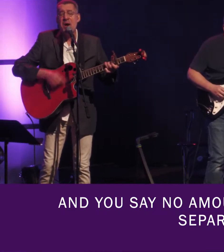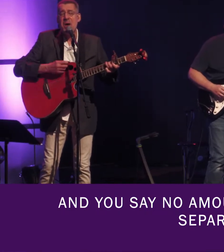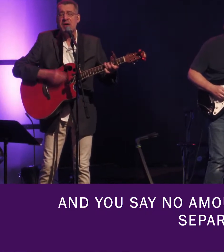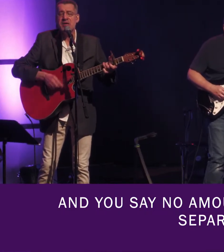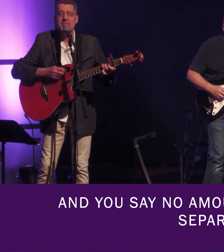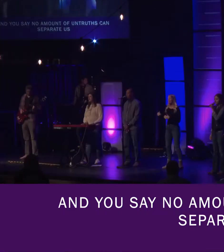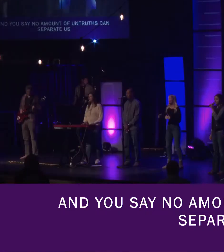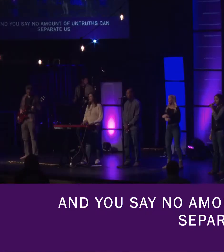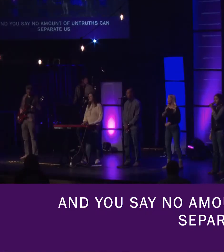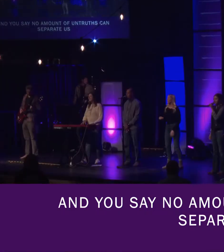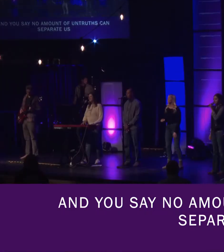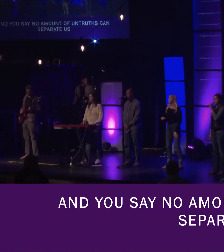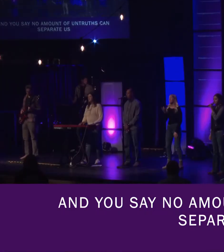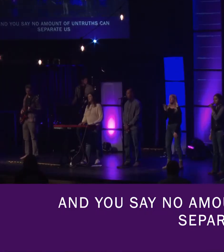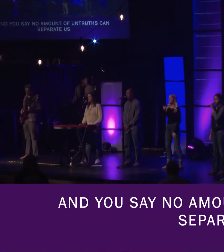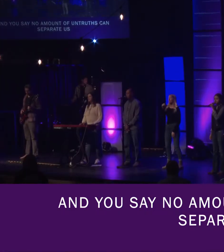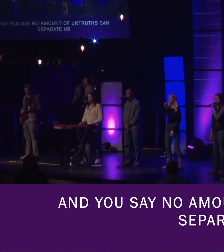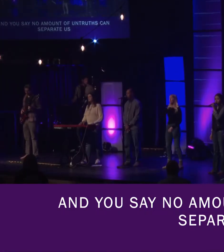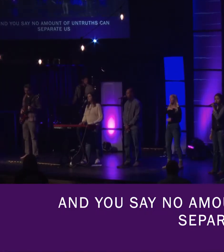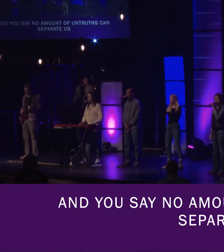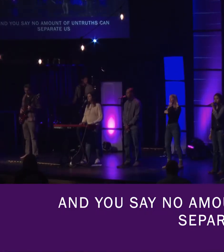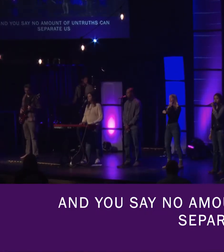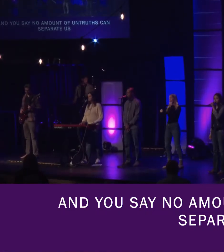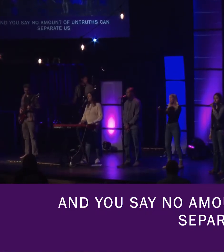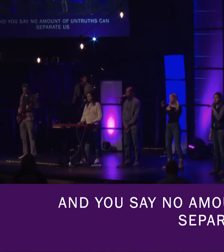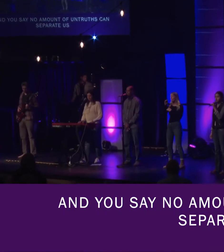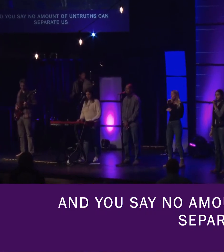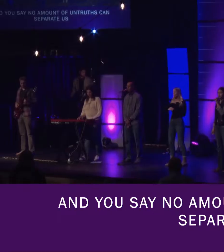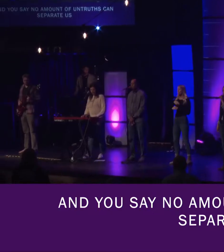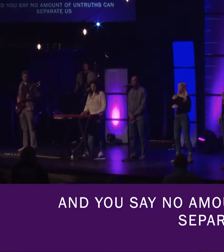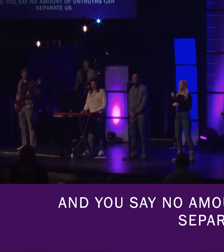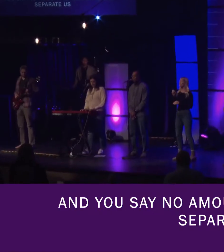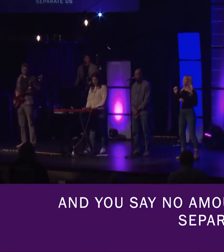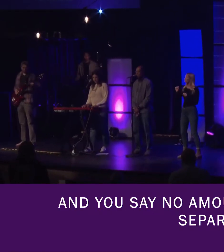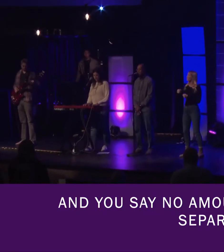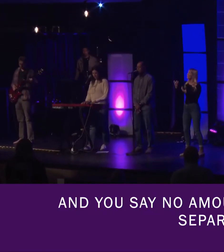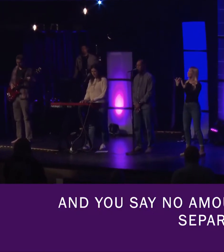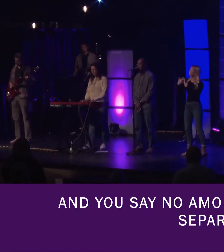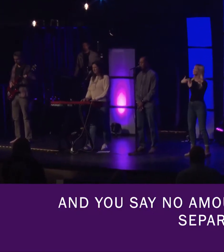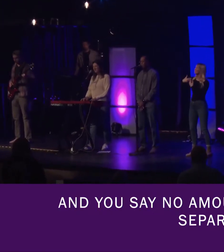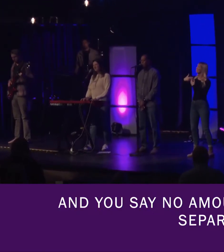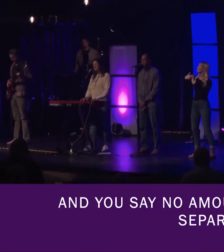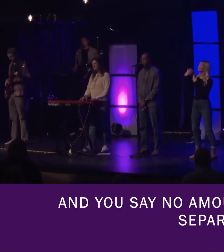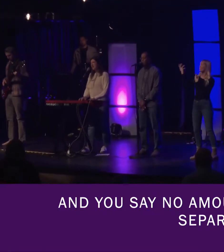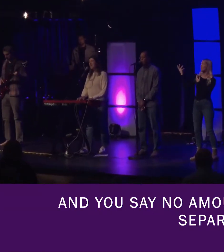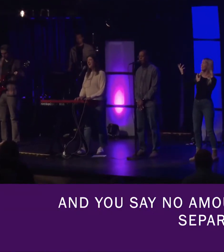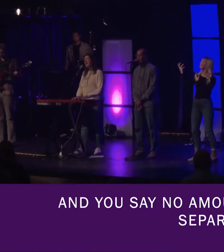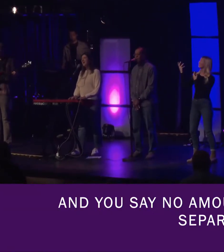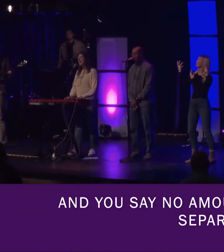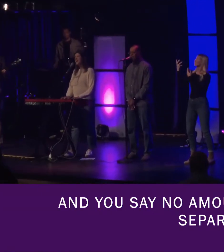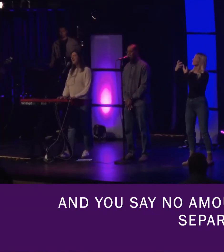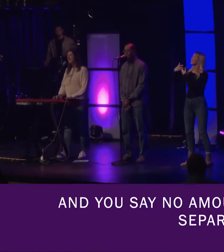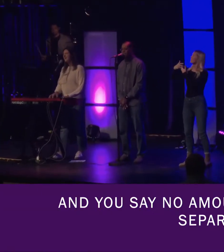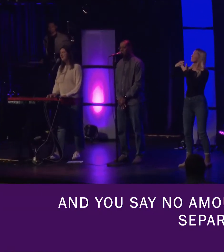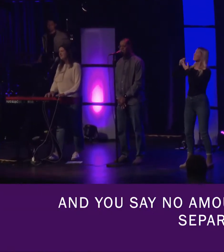Say no amount of untruths can separate